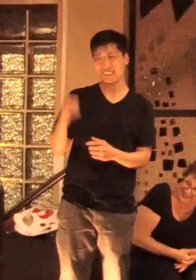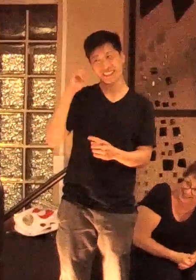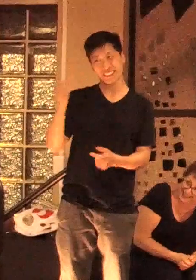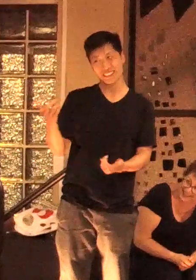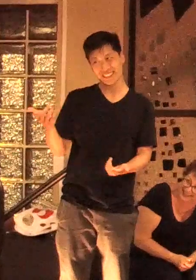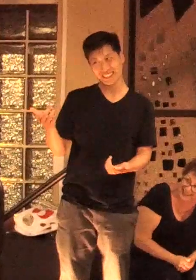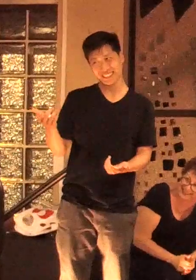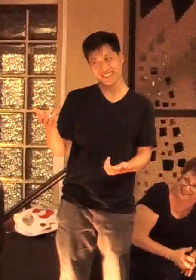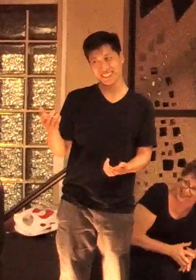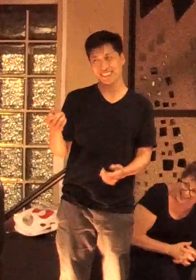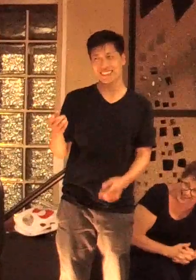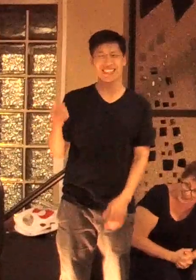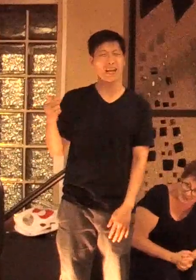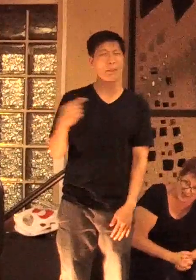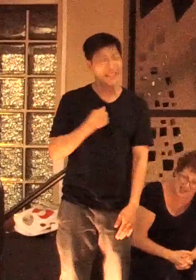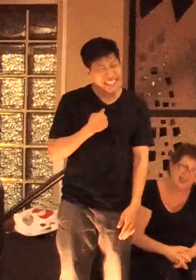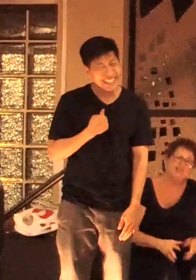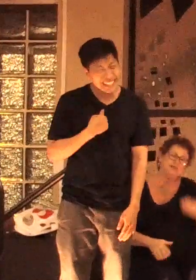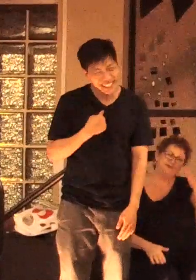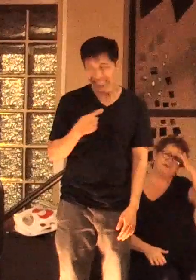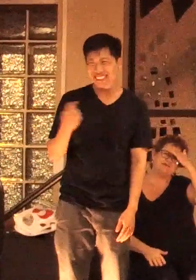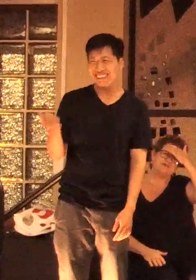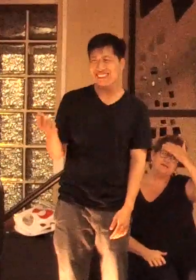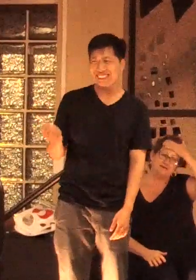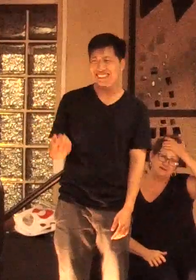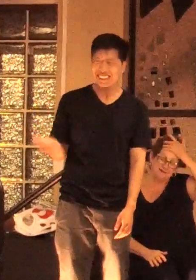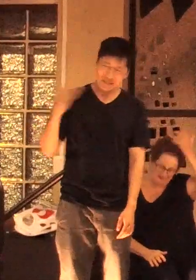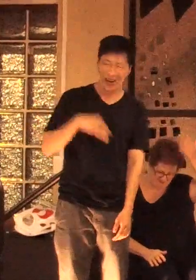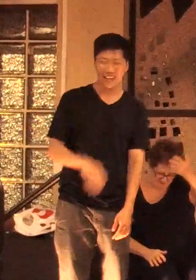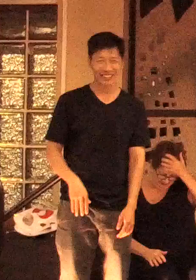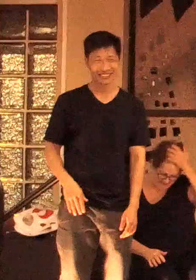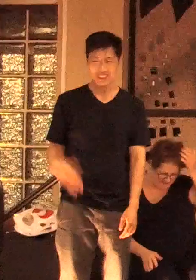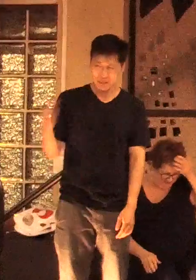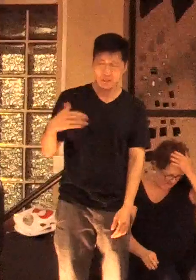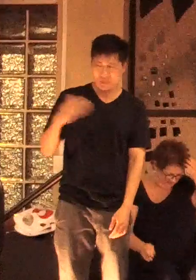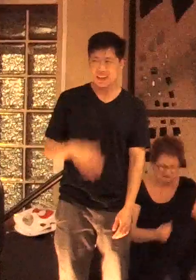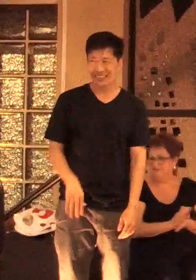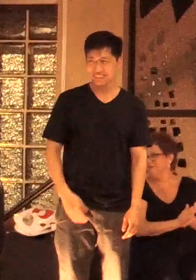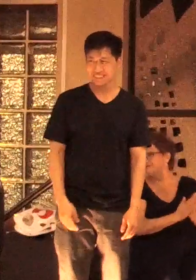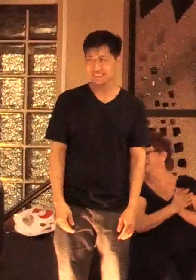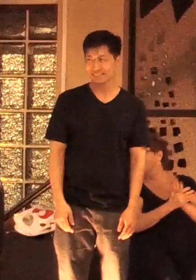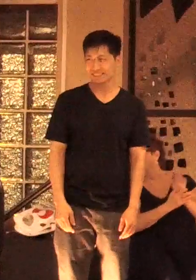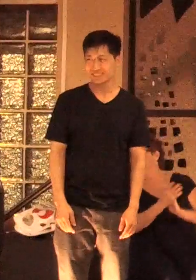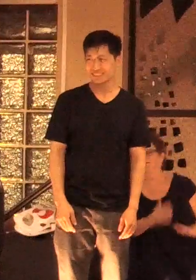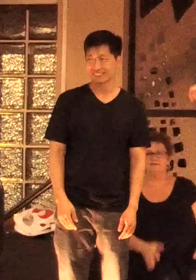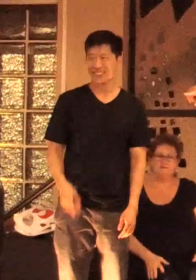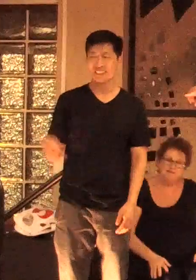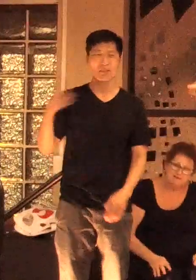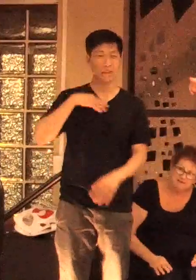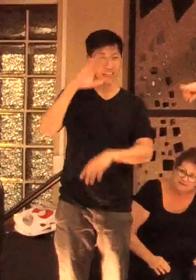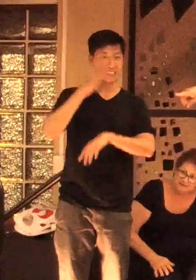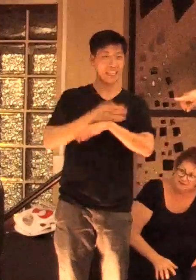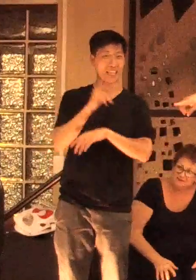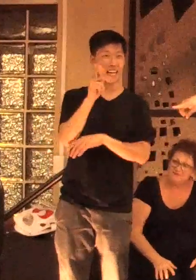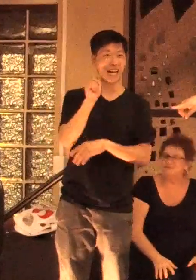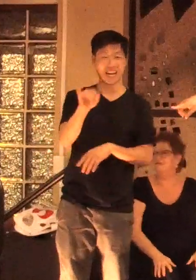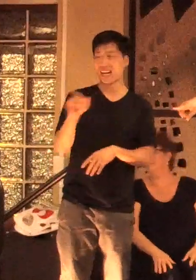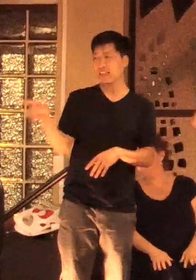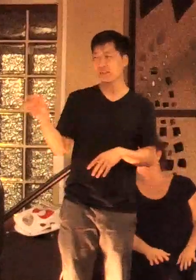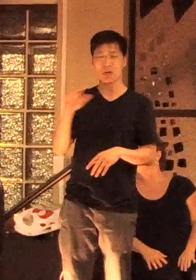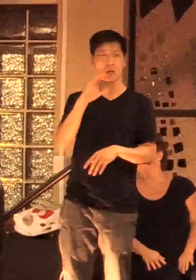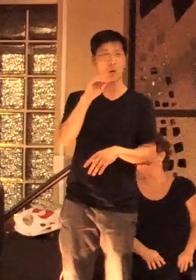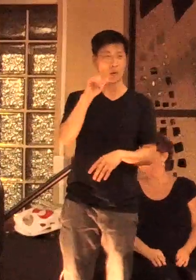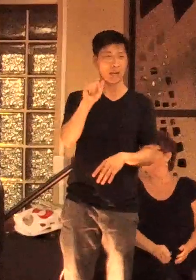you. Yeah, come on. Come on. This is my son Kai. He's also a